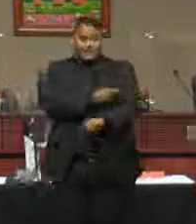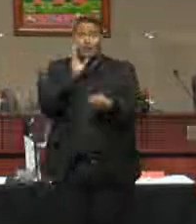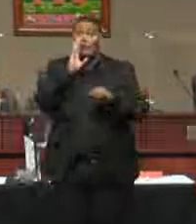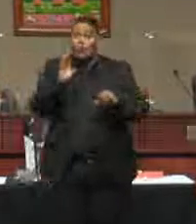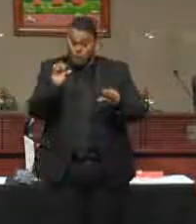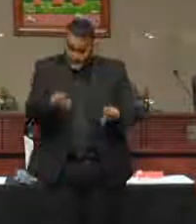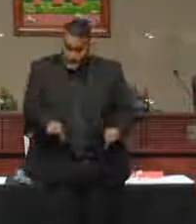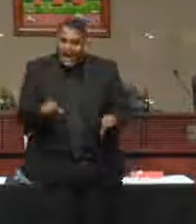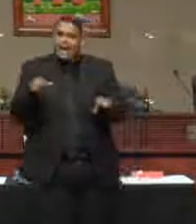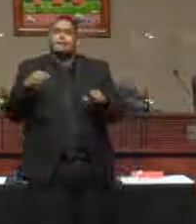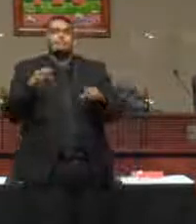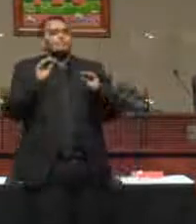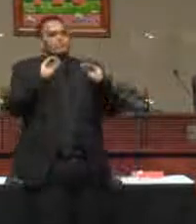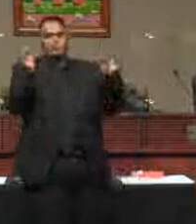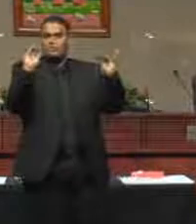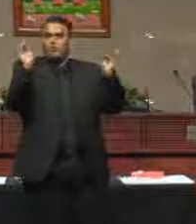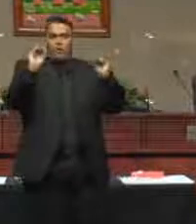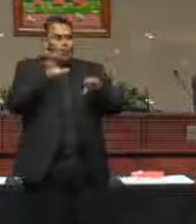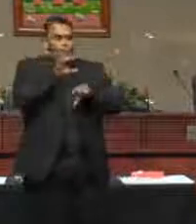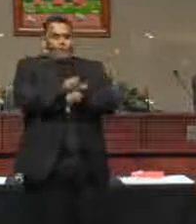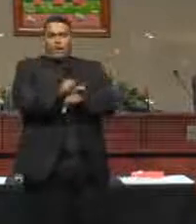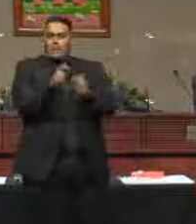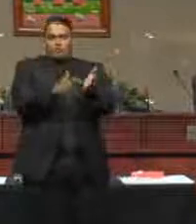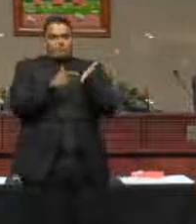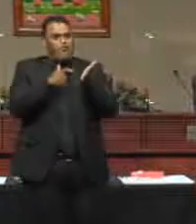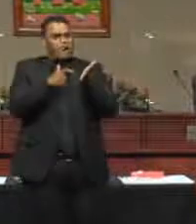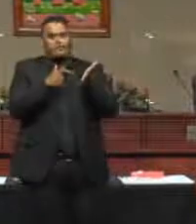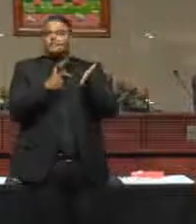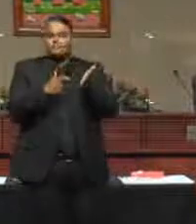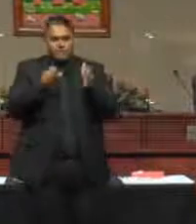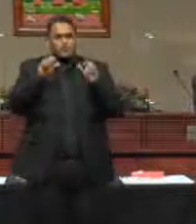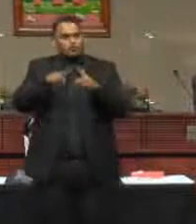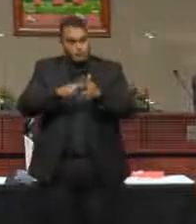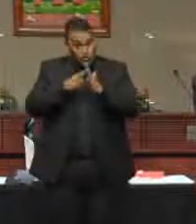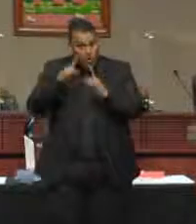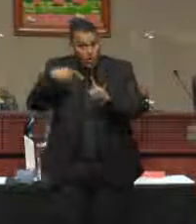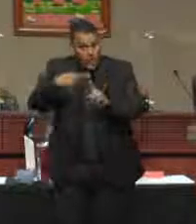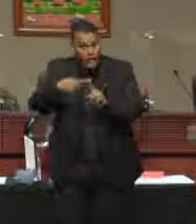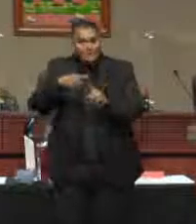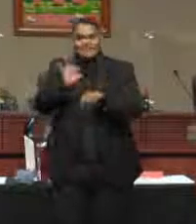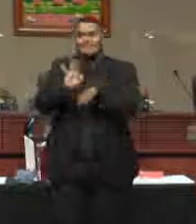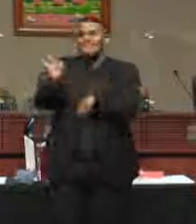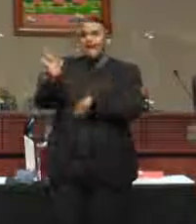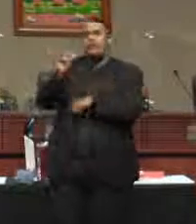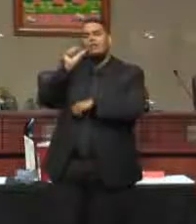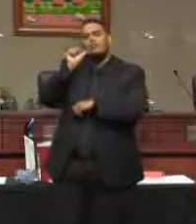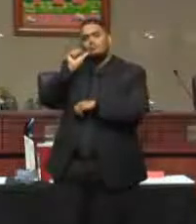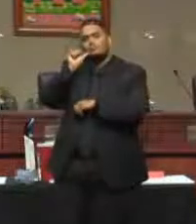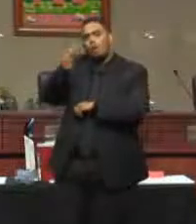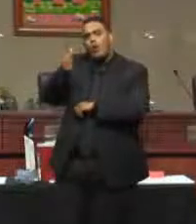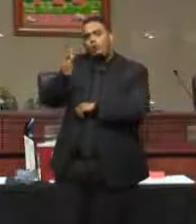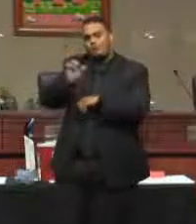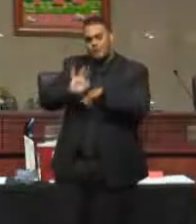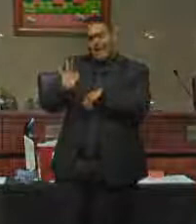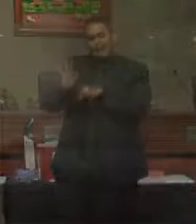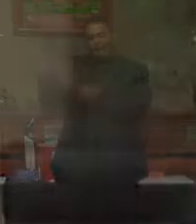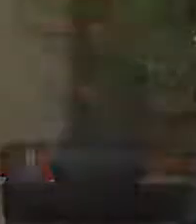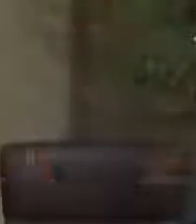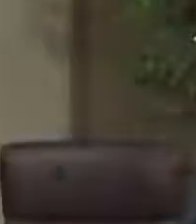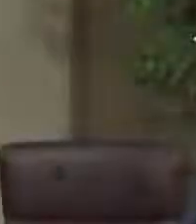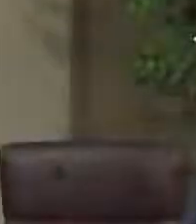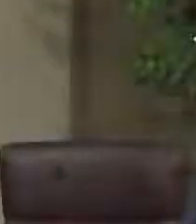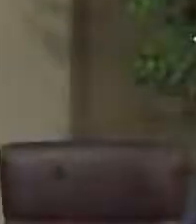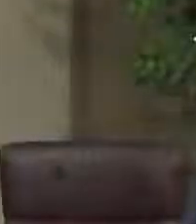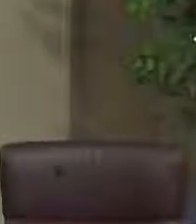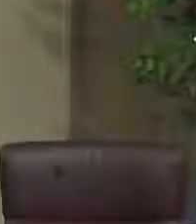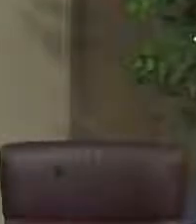a.m. tomorrow. While we are excited about the distribution of vaccine, the coronavirus still is very